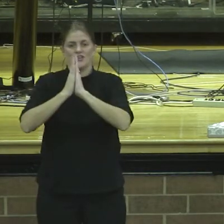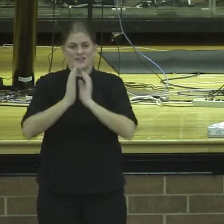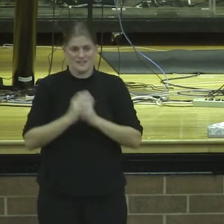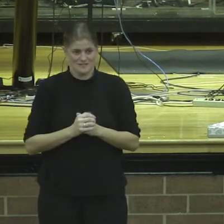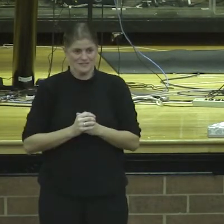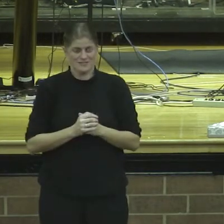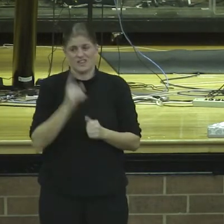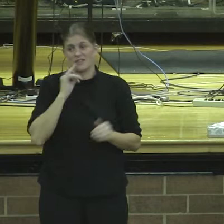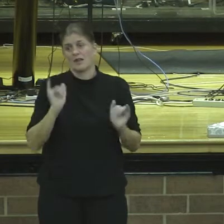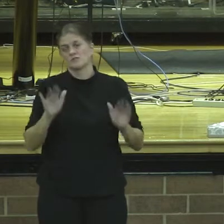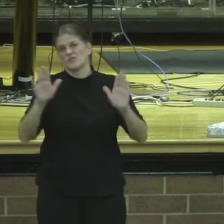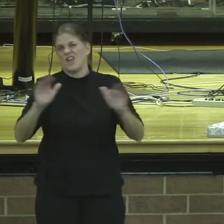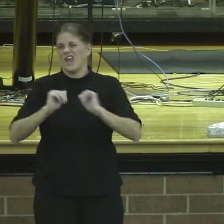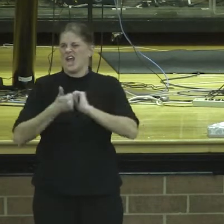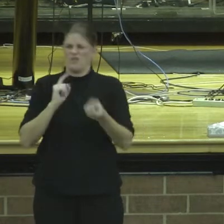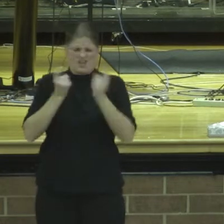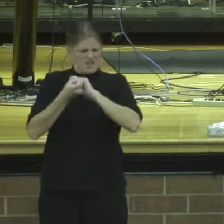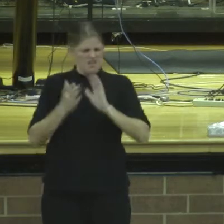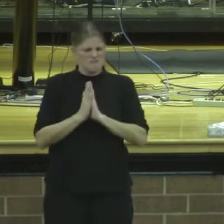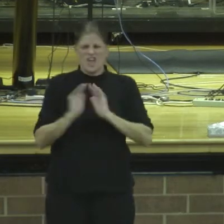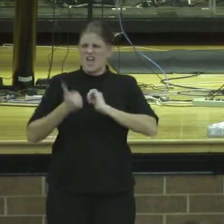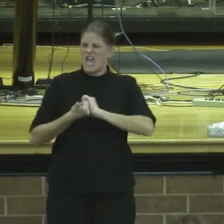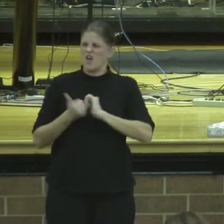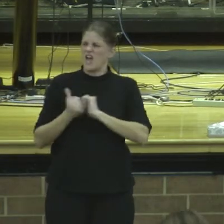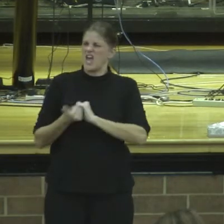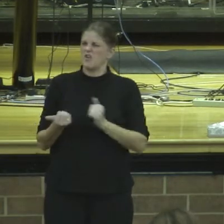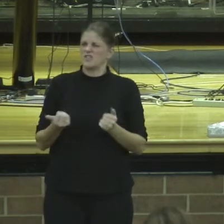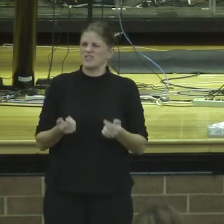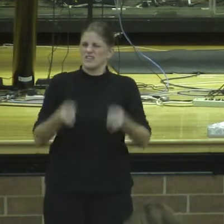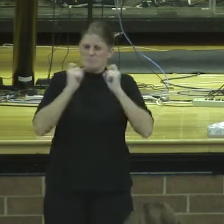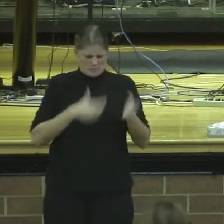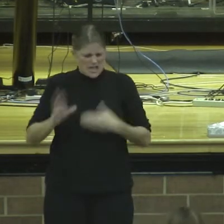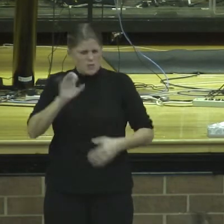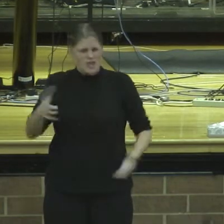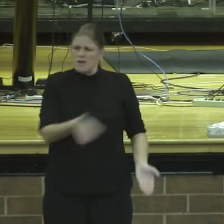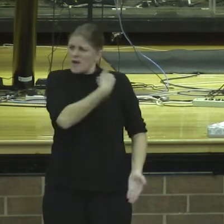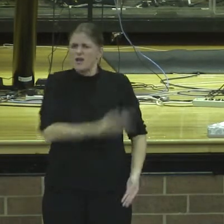You say, that's great. So how do I do it? Give me a plan. Give me something.